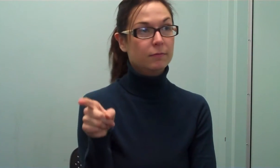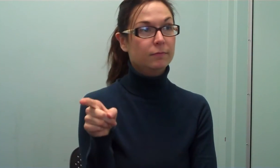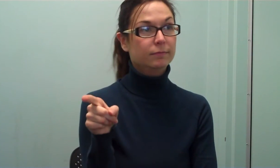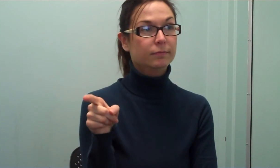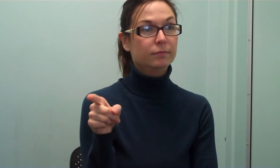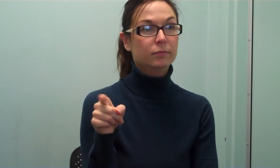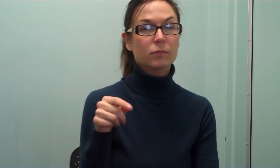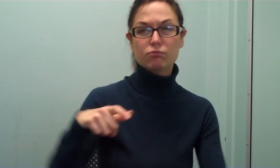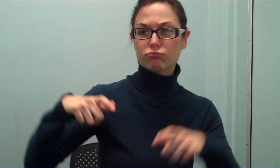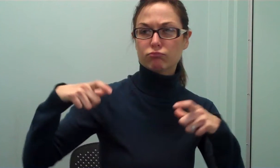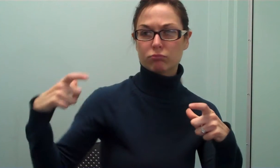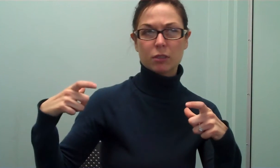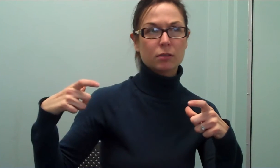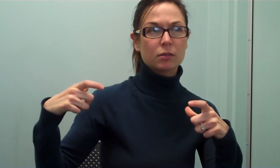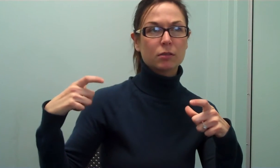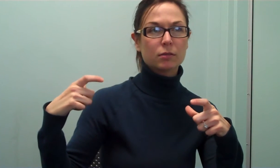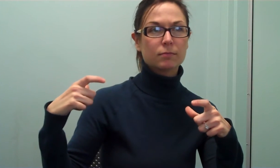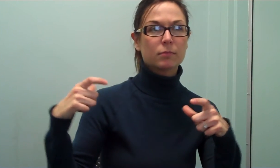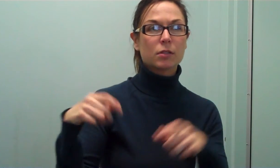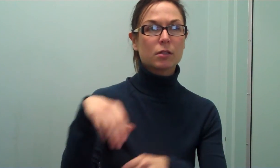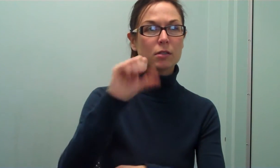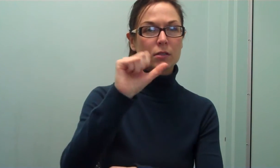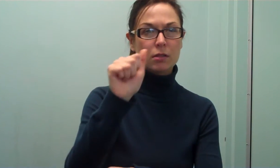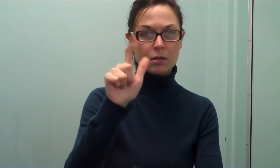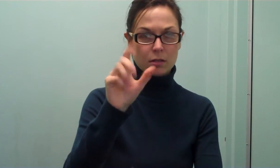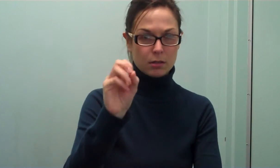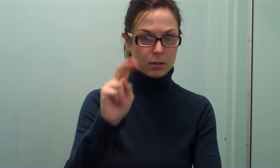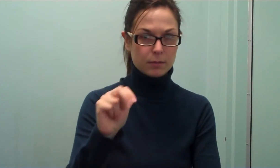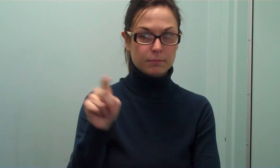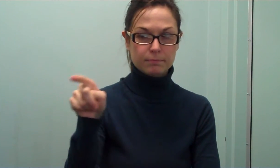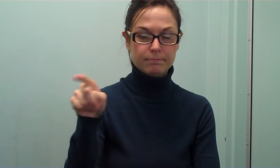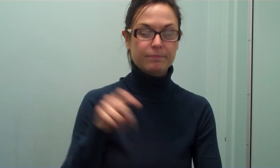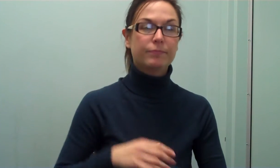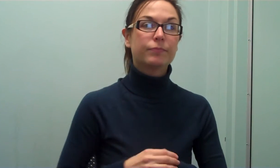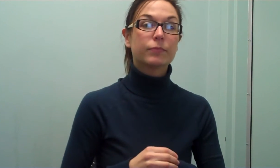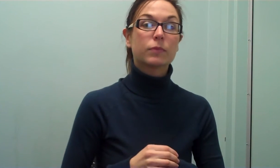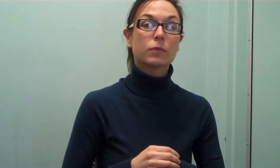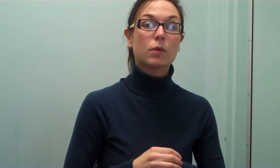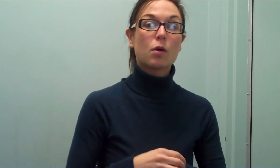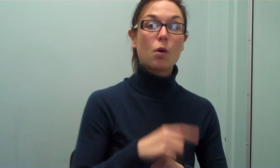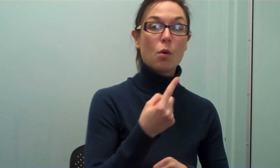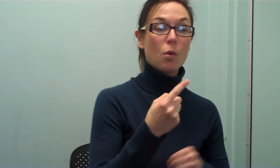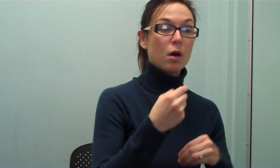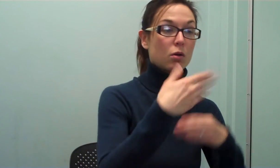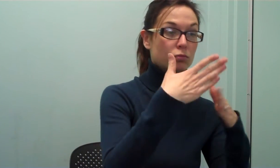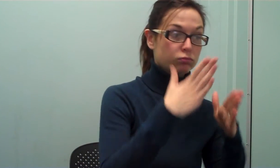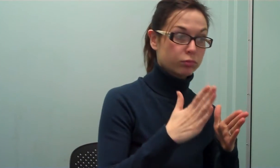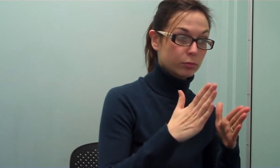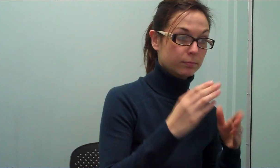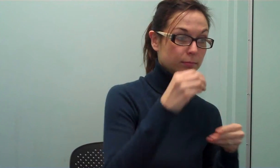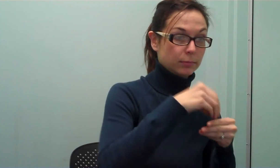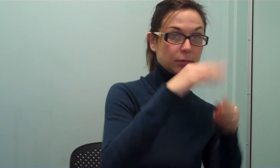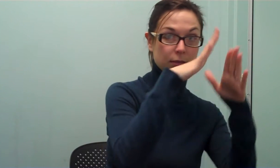I may convert one of the rooms, the small room, and put maybe a waxing